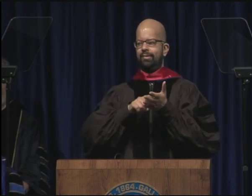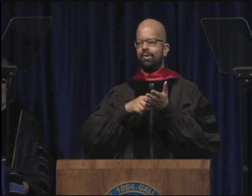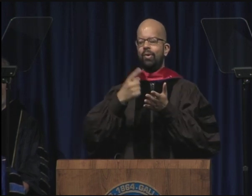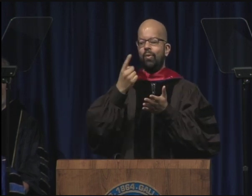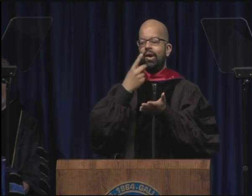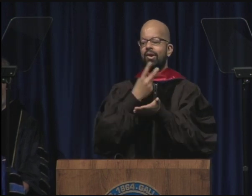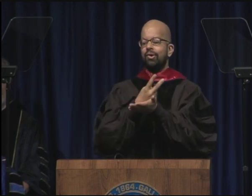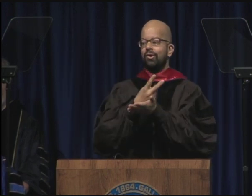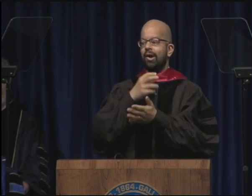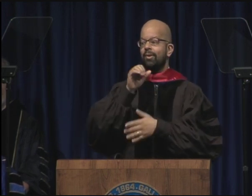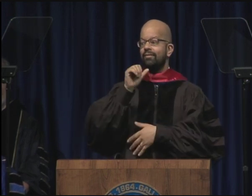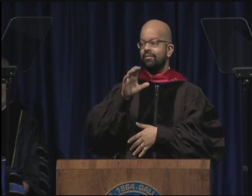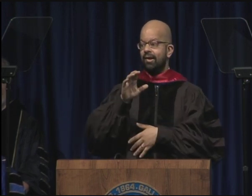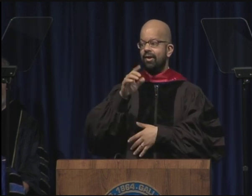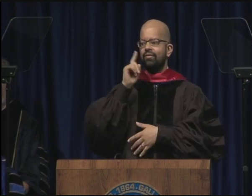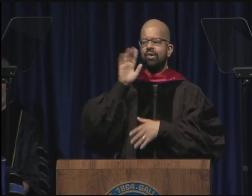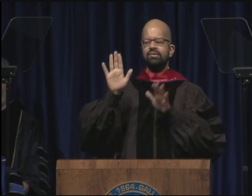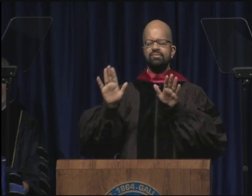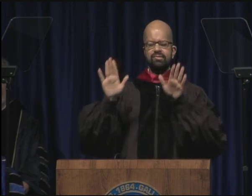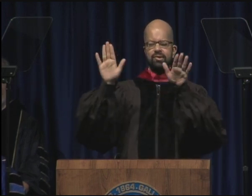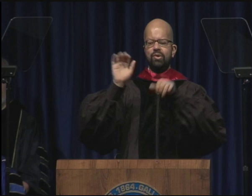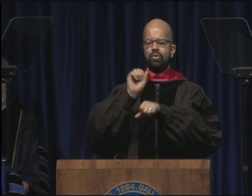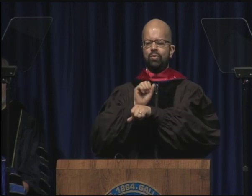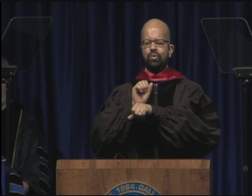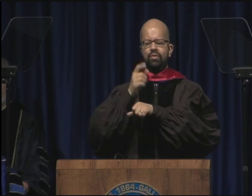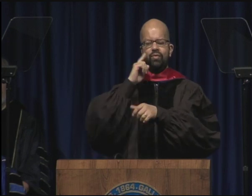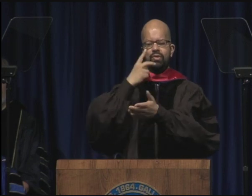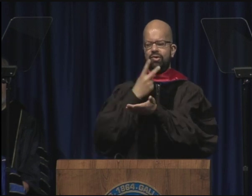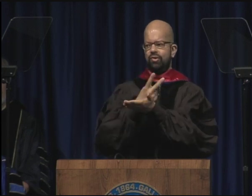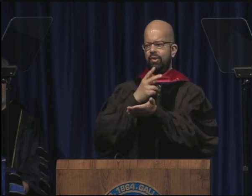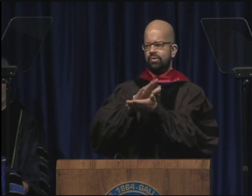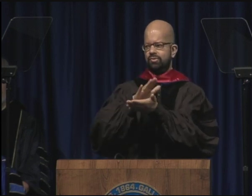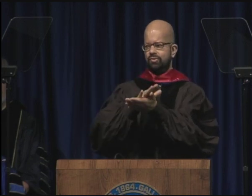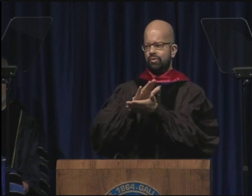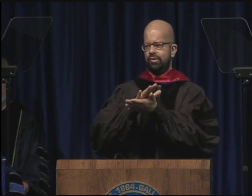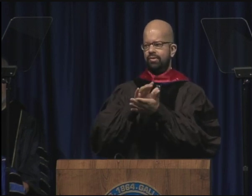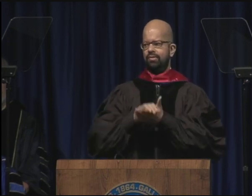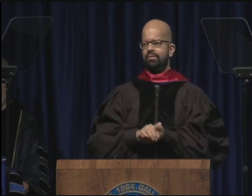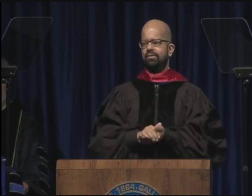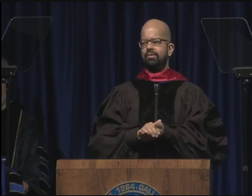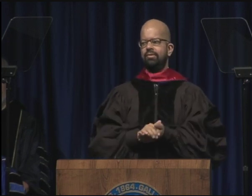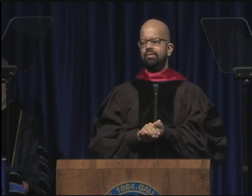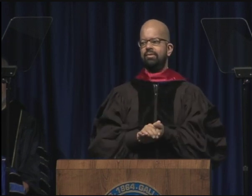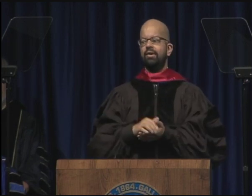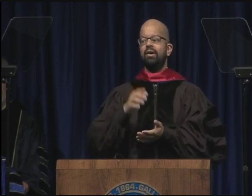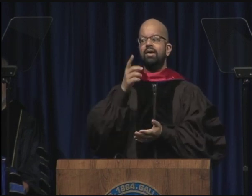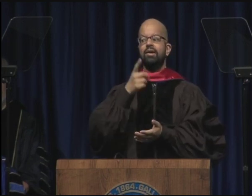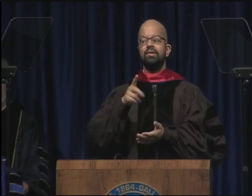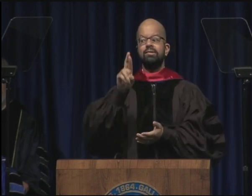The faculty would also like to recognize one graduate faculty member for his excellent work for the graduate school.